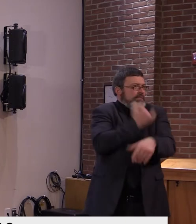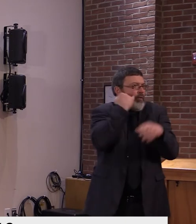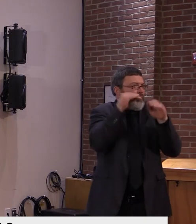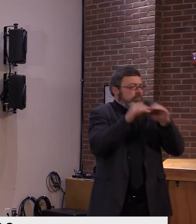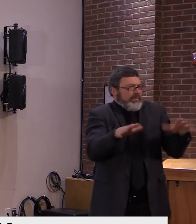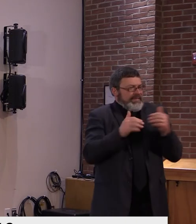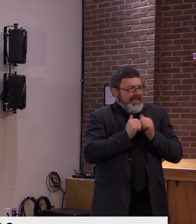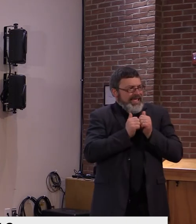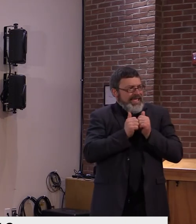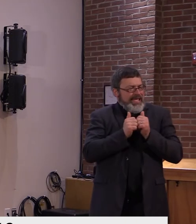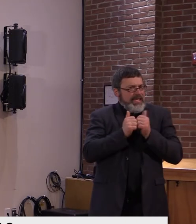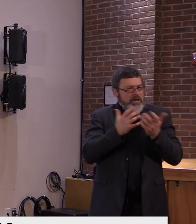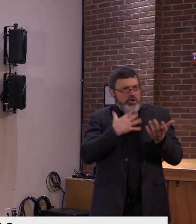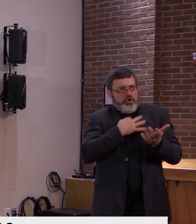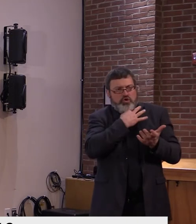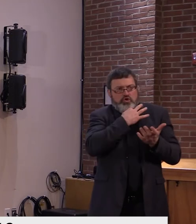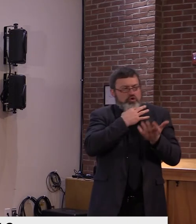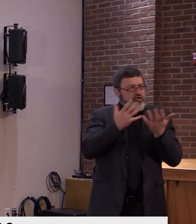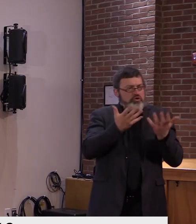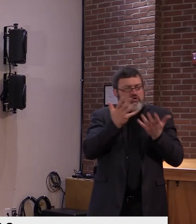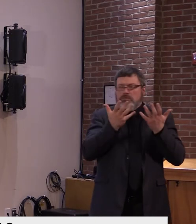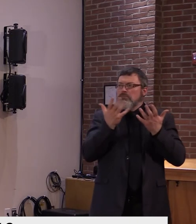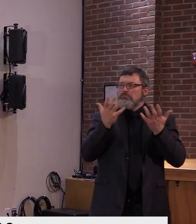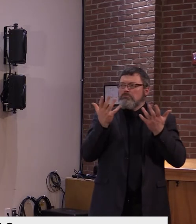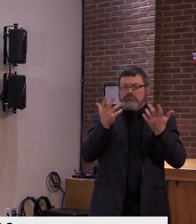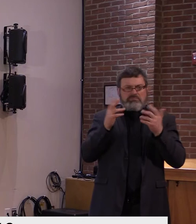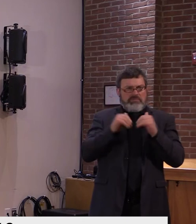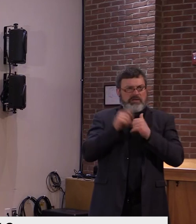I'm really looking for, but